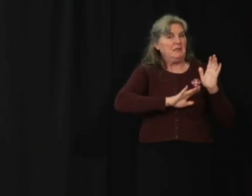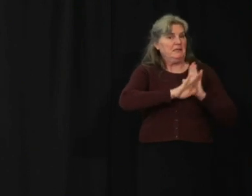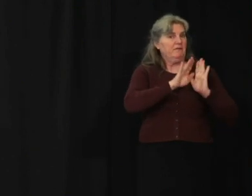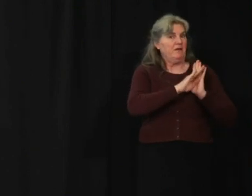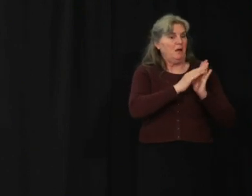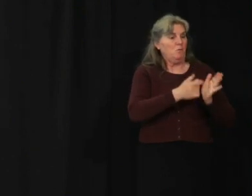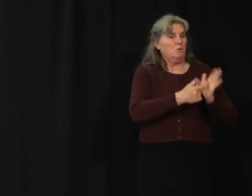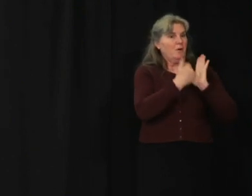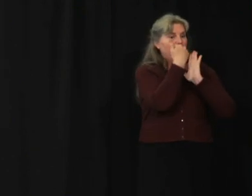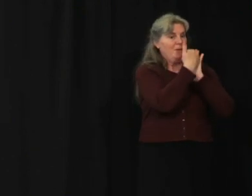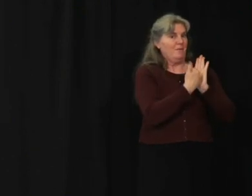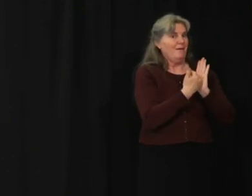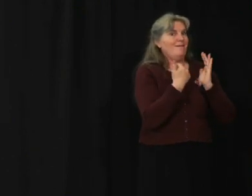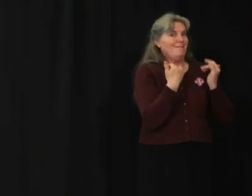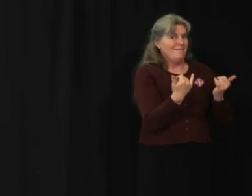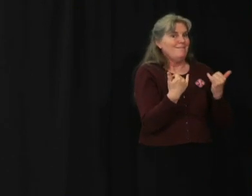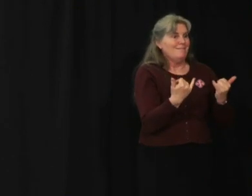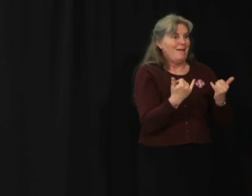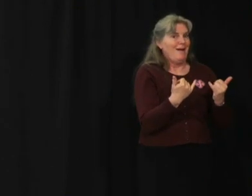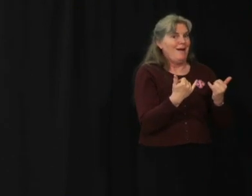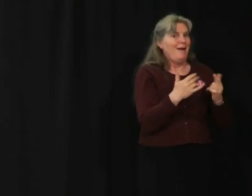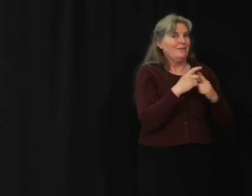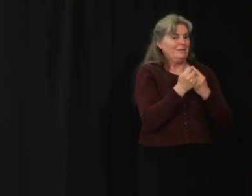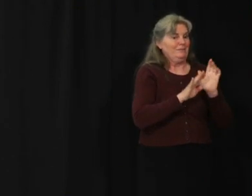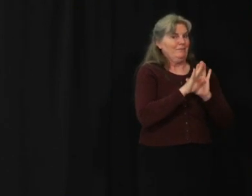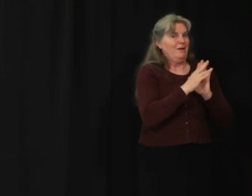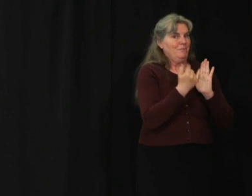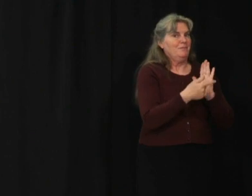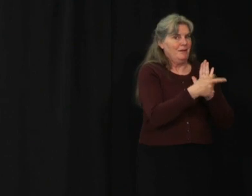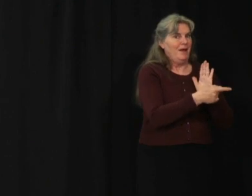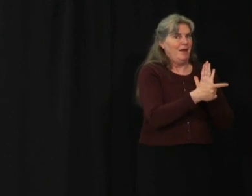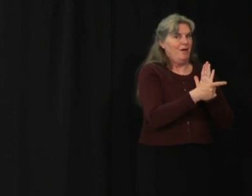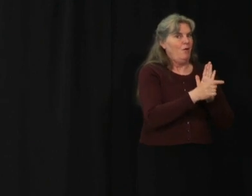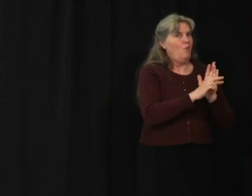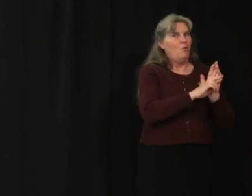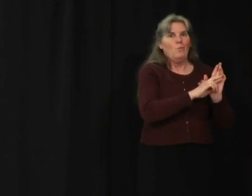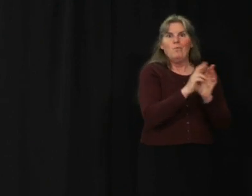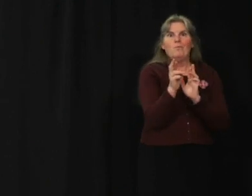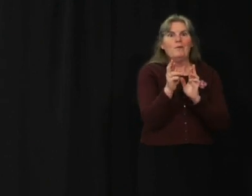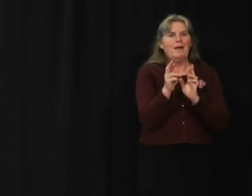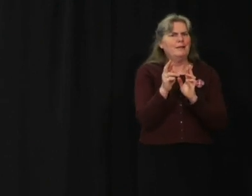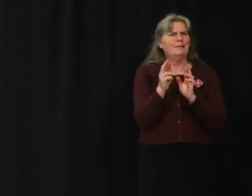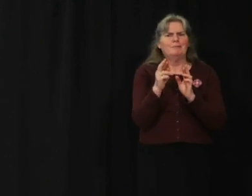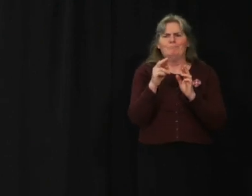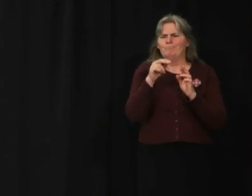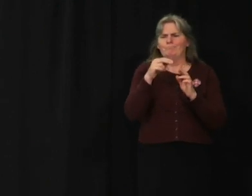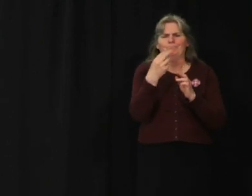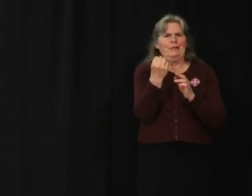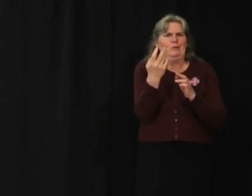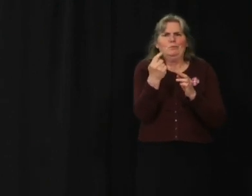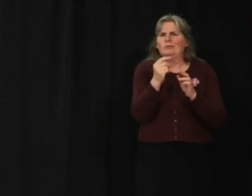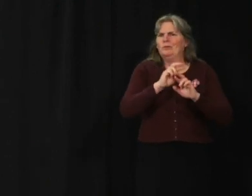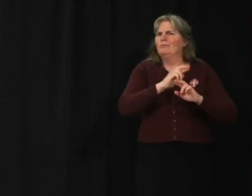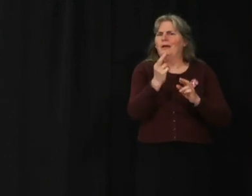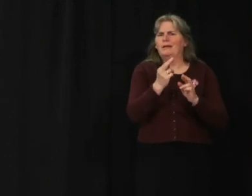provisions as we speak, basically, and those should be ready early this week coming